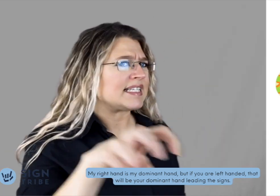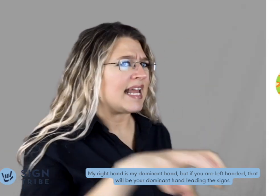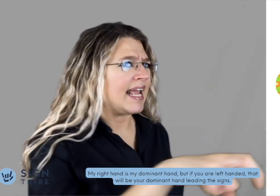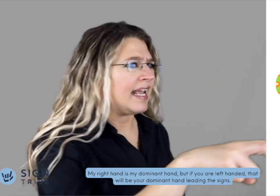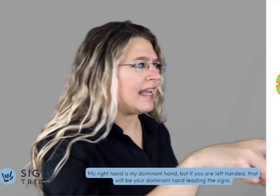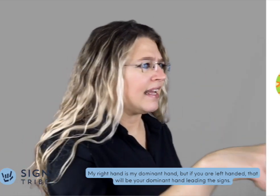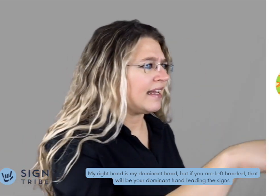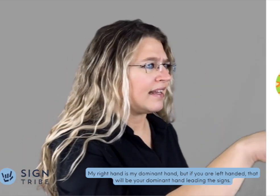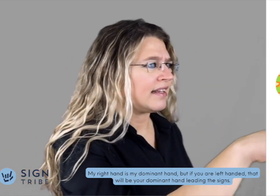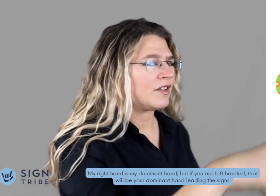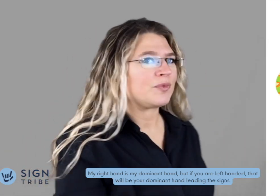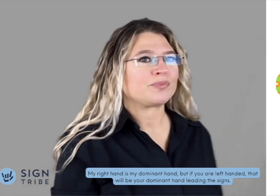Snake.